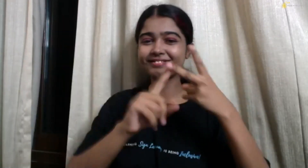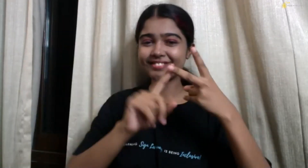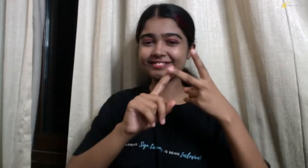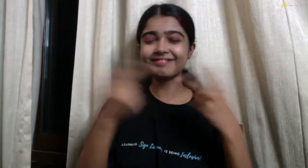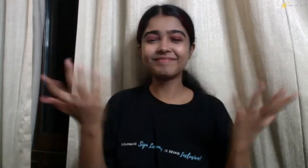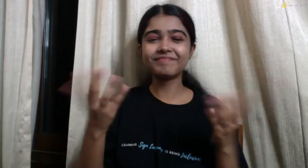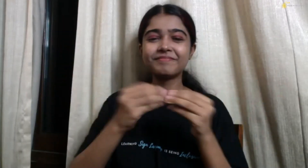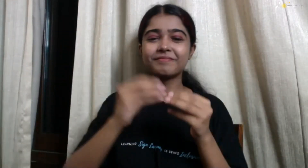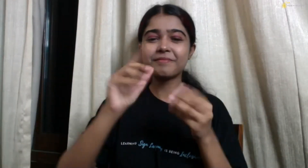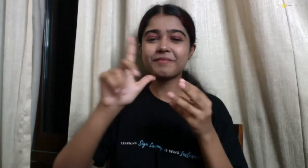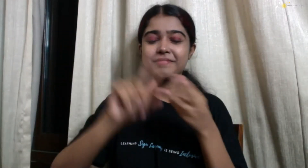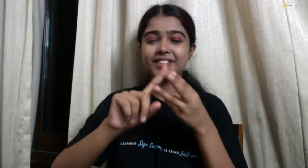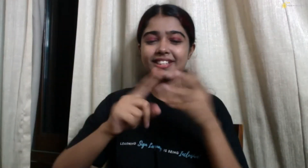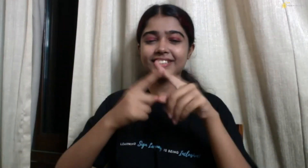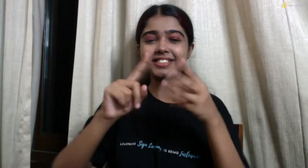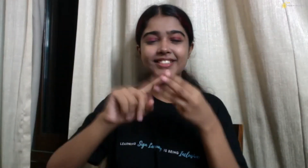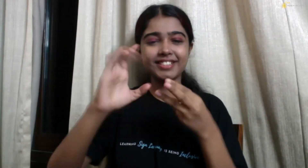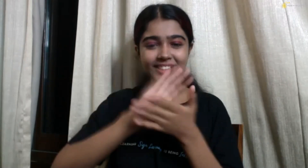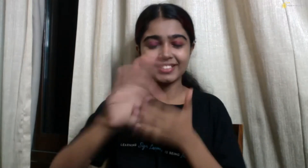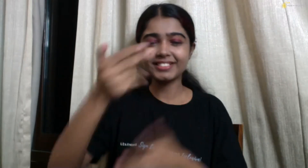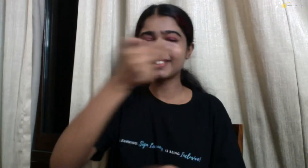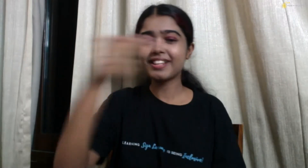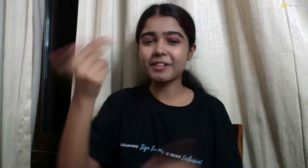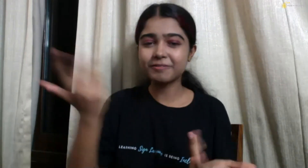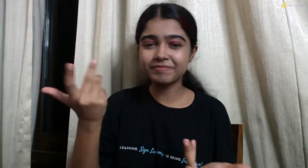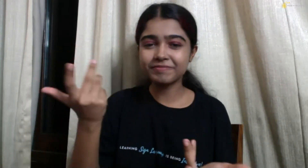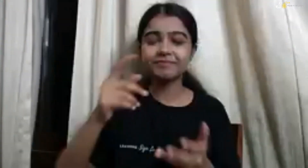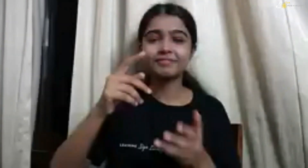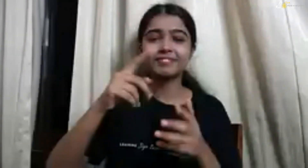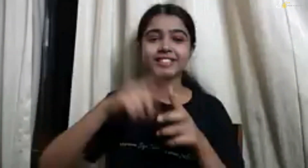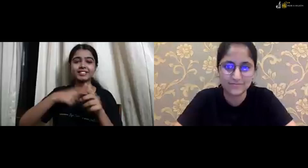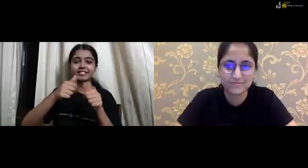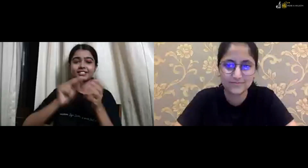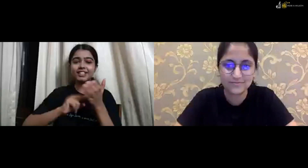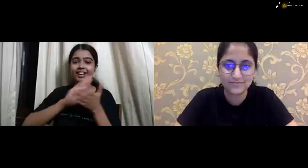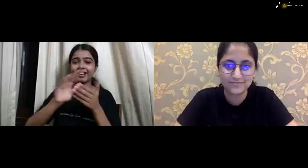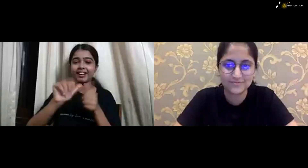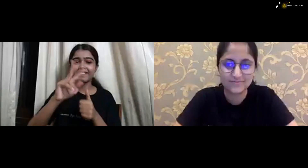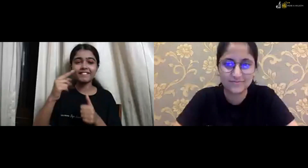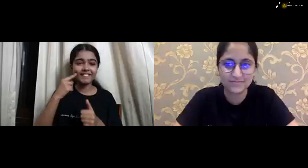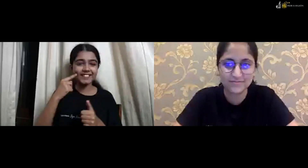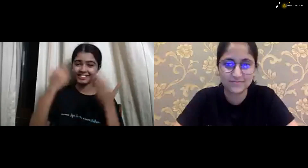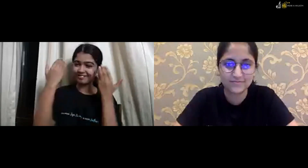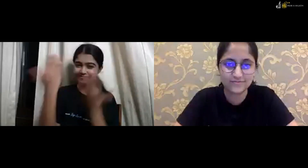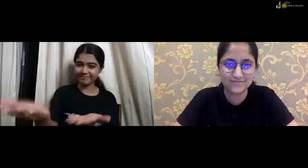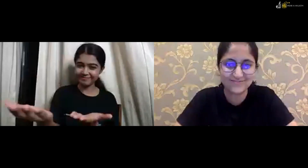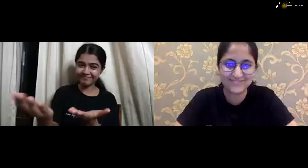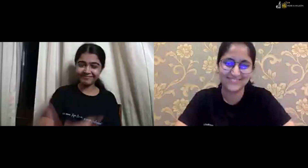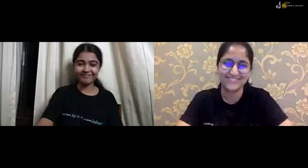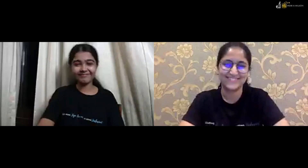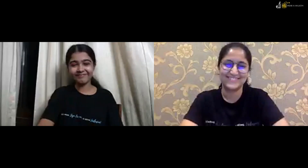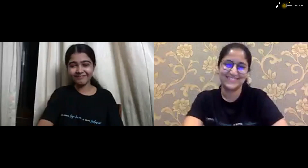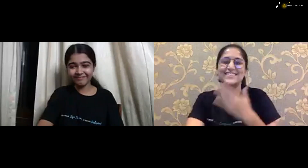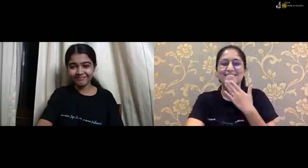Okay, we're done now. The second partner is BTech, and we'd like to invite Janvi.